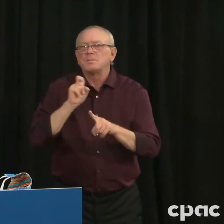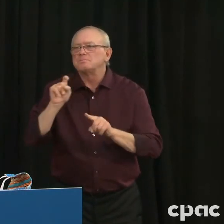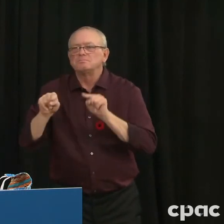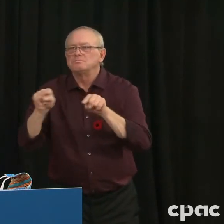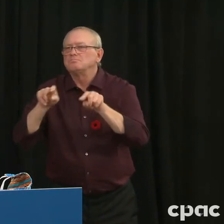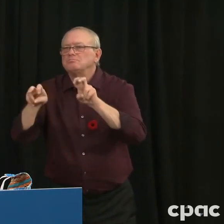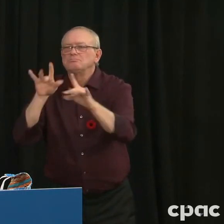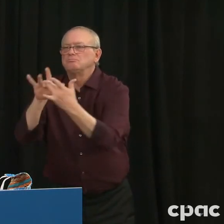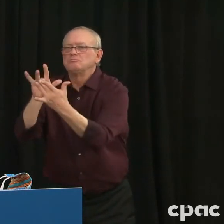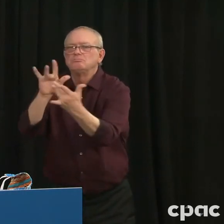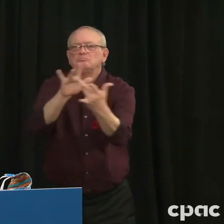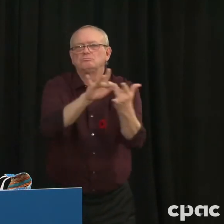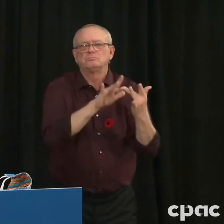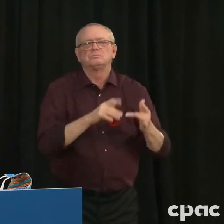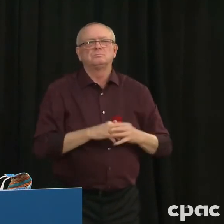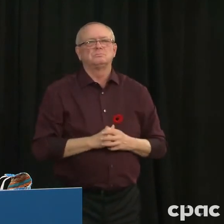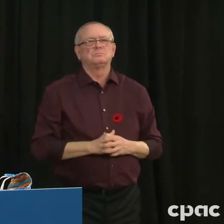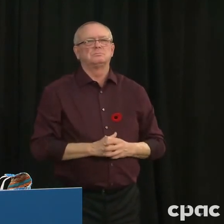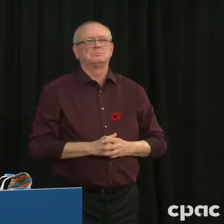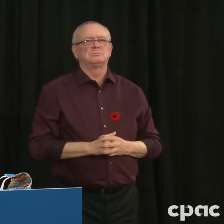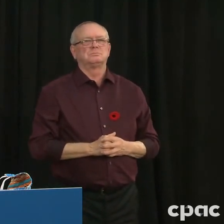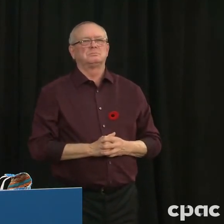Lauren Pullen, Global Calgary.